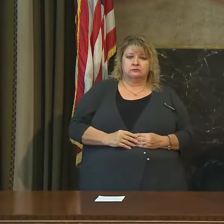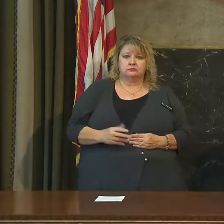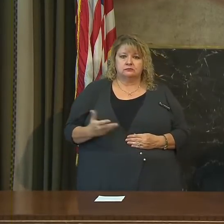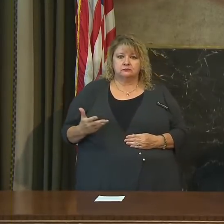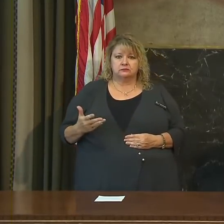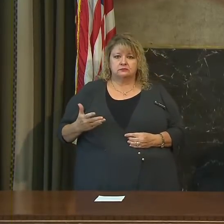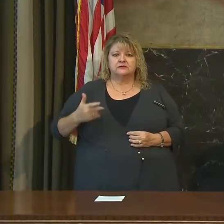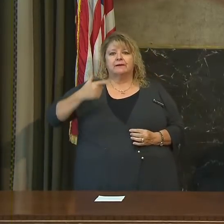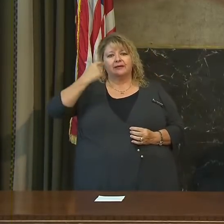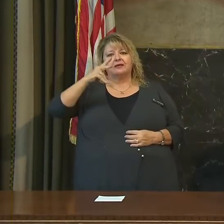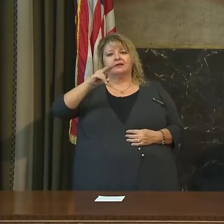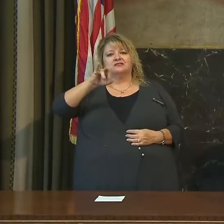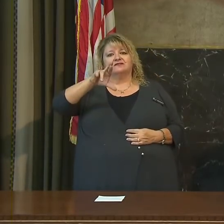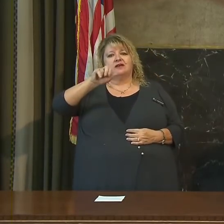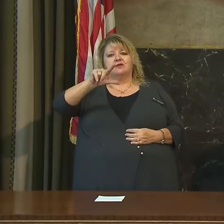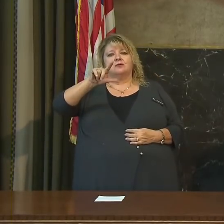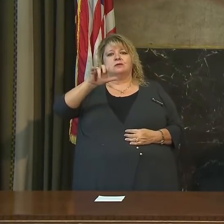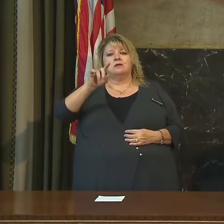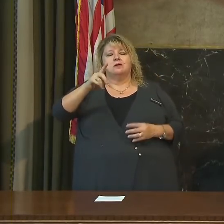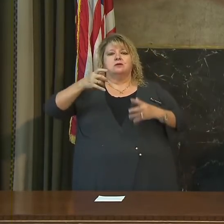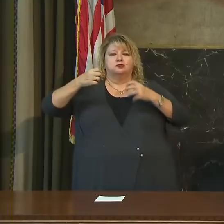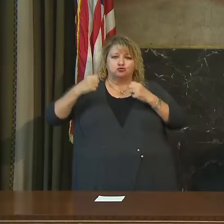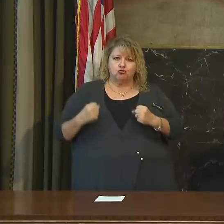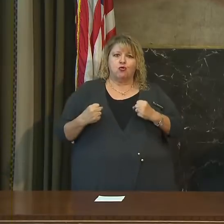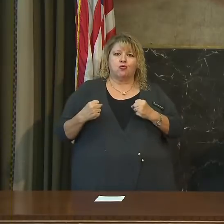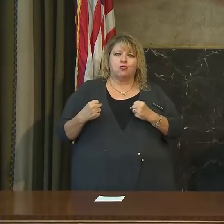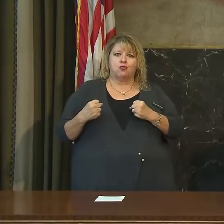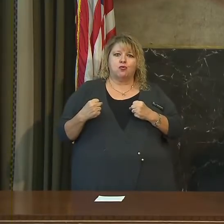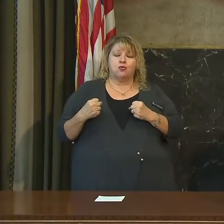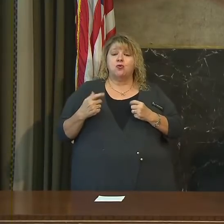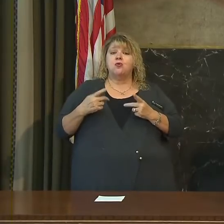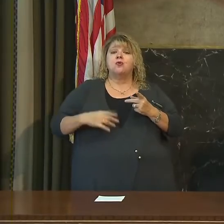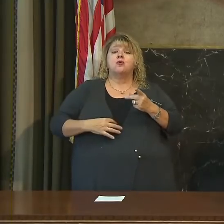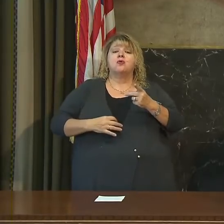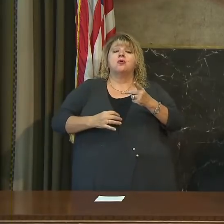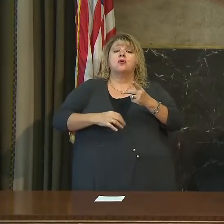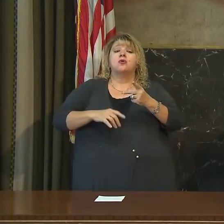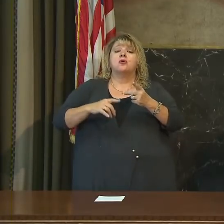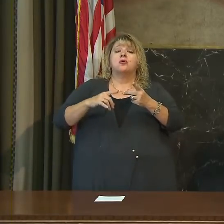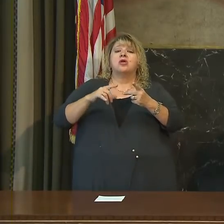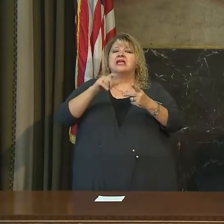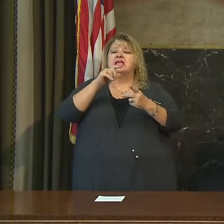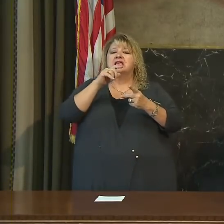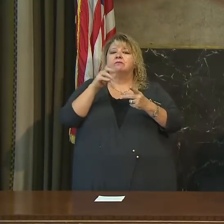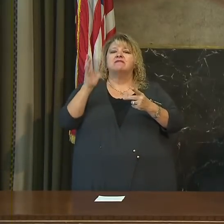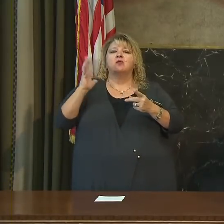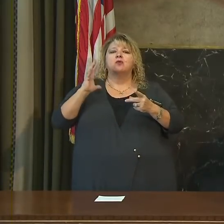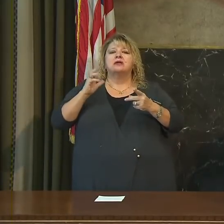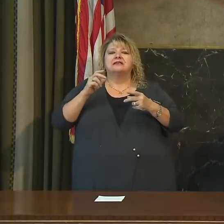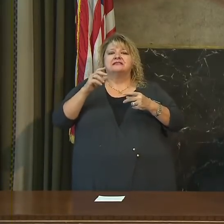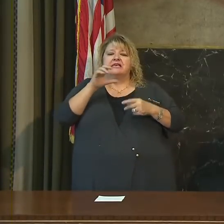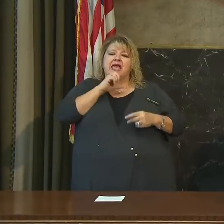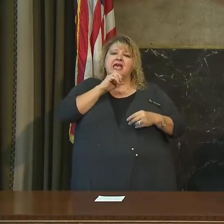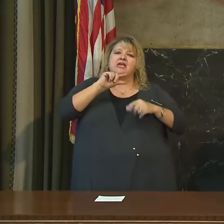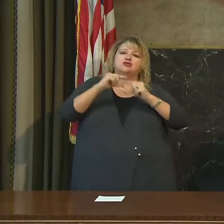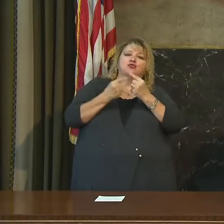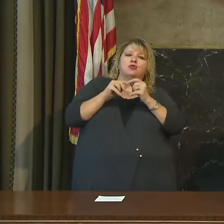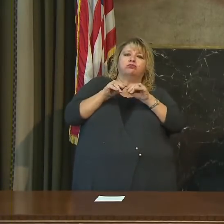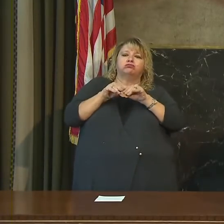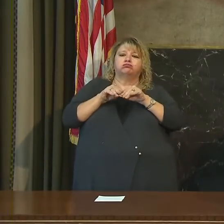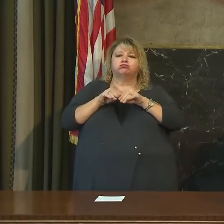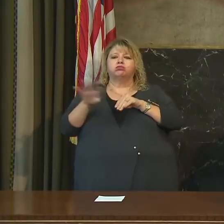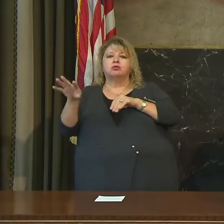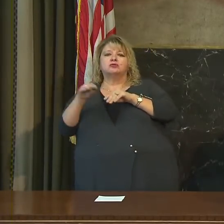So it has been the case more often than not, for example, that the age group spreading a